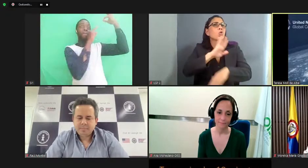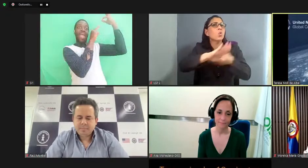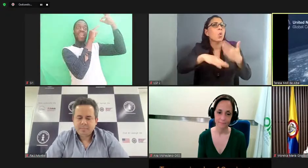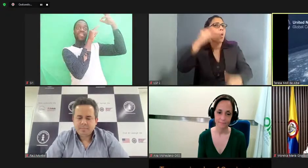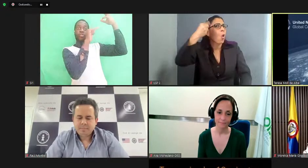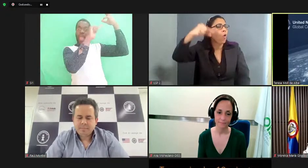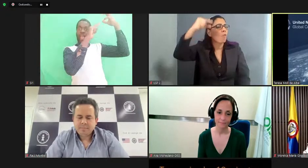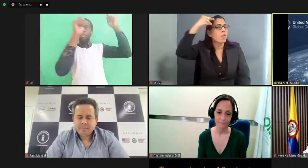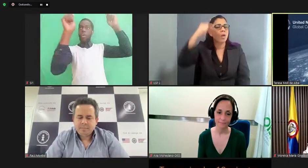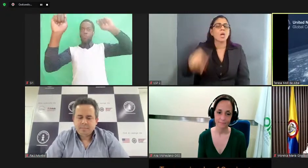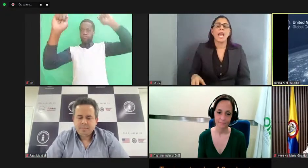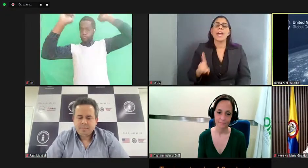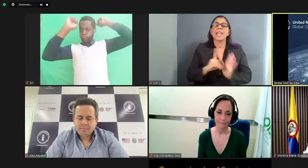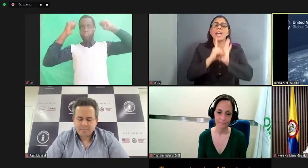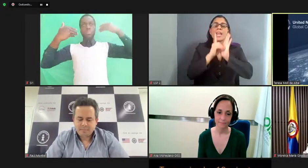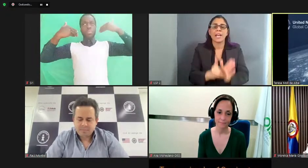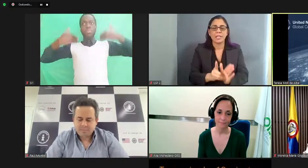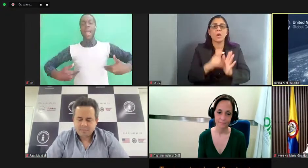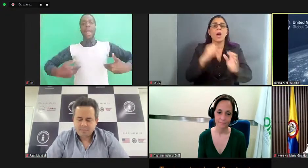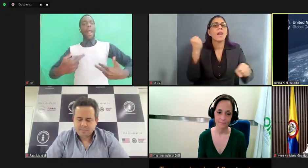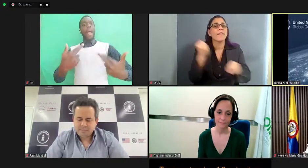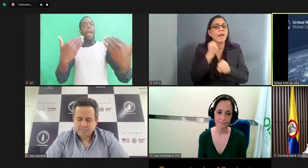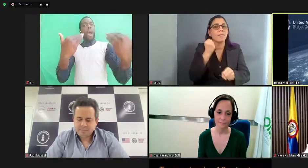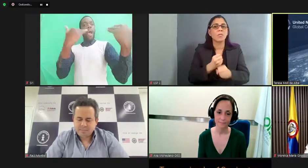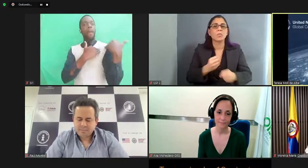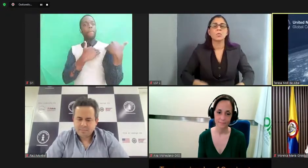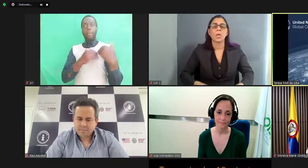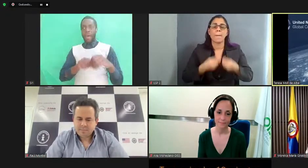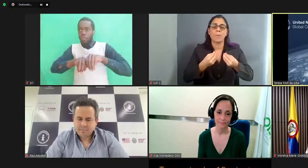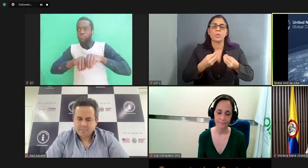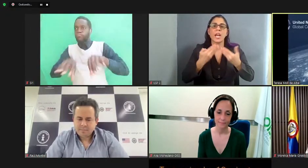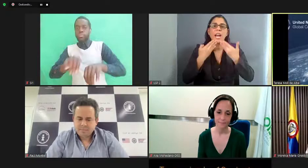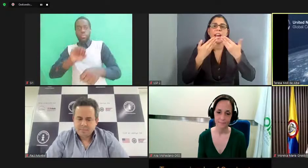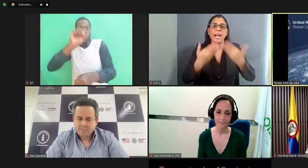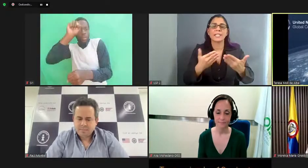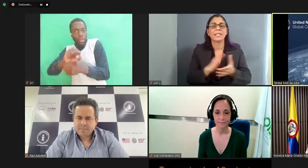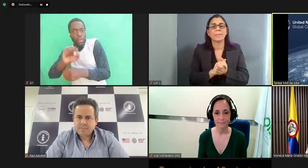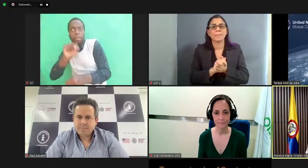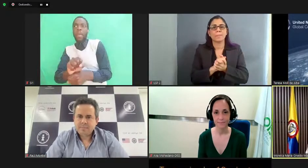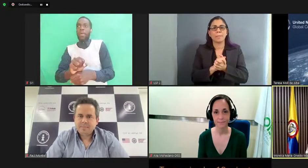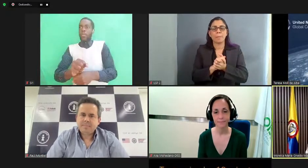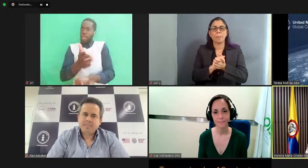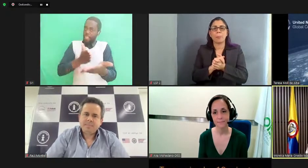promotion of rights to work thank you very much